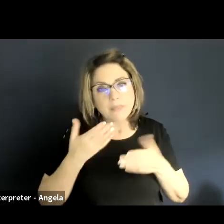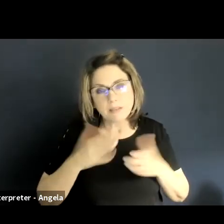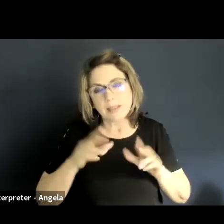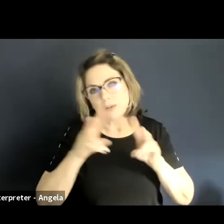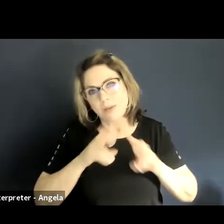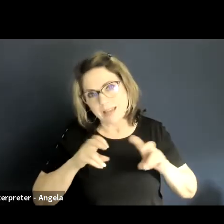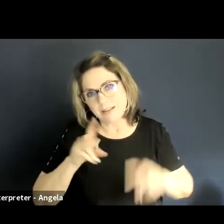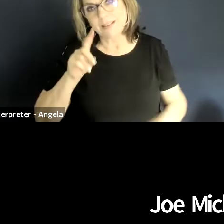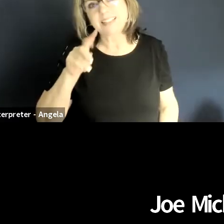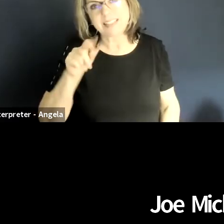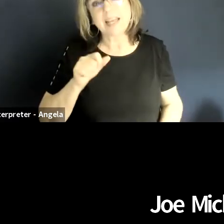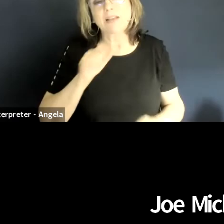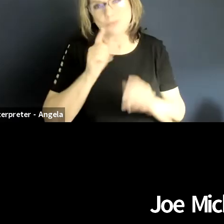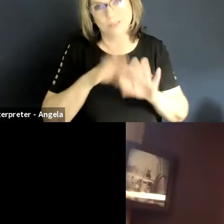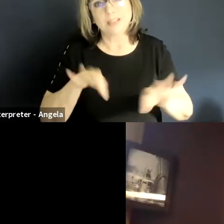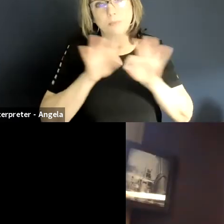data is really important.